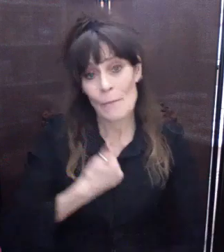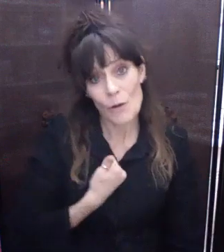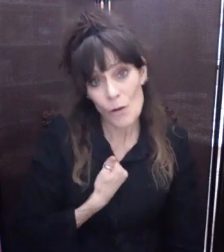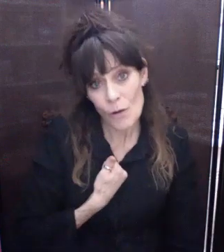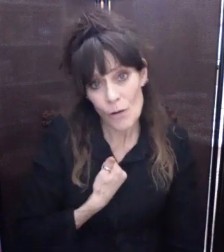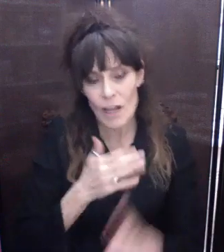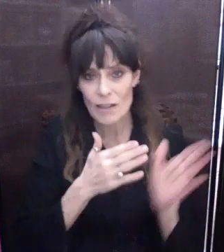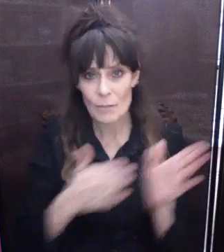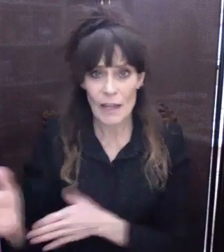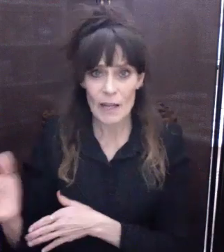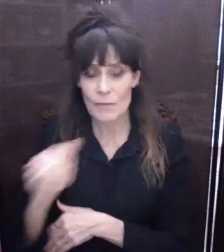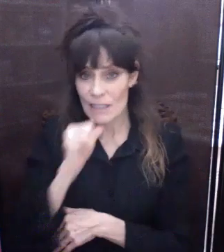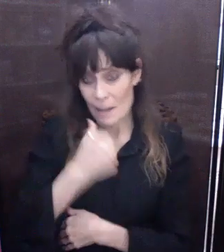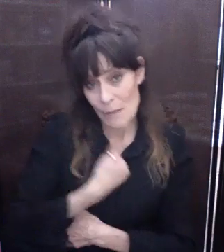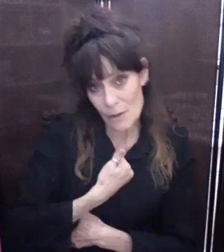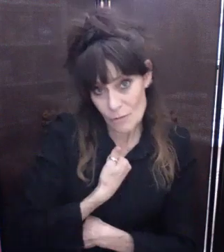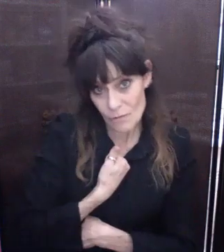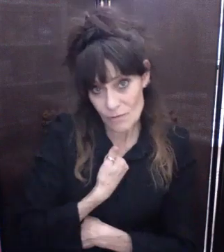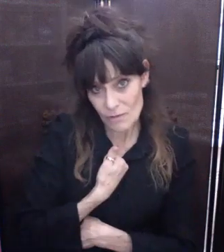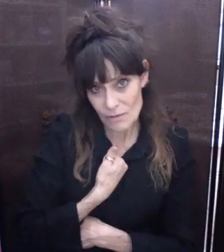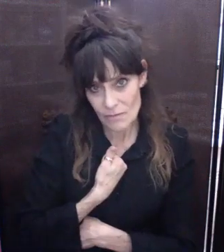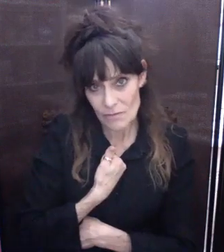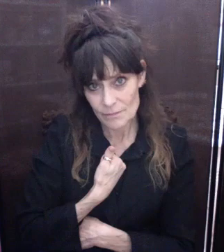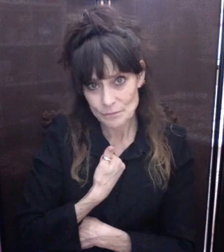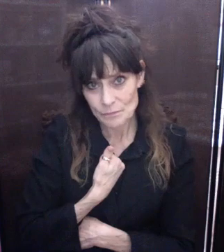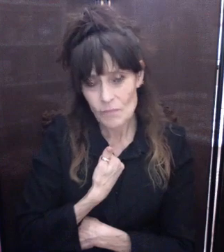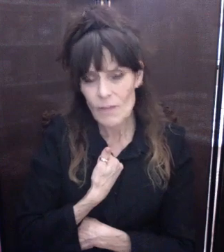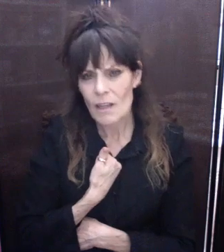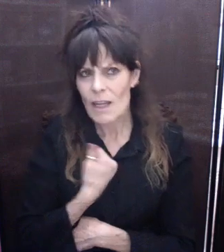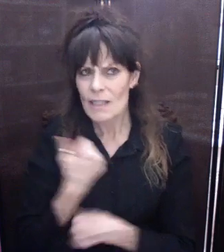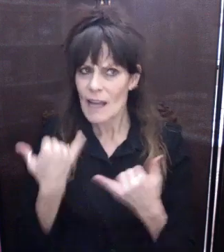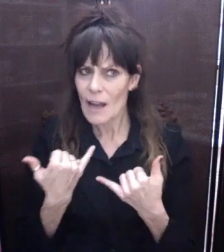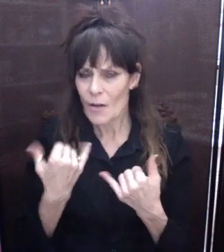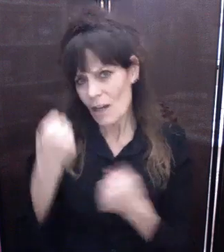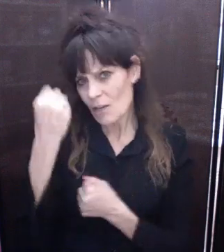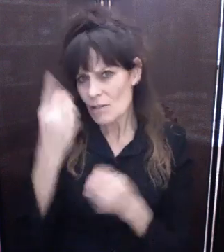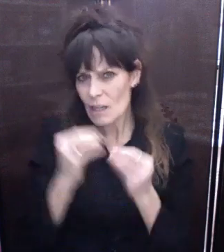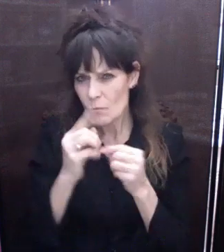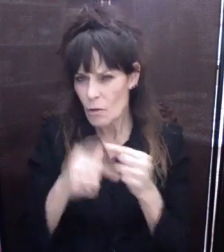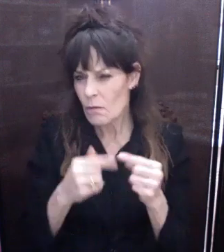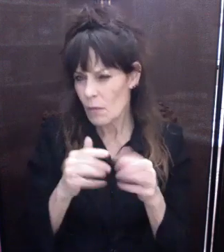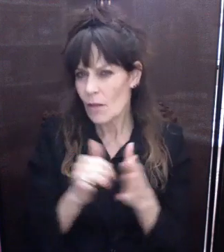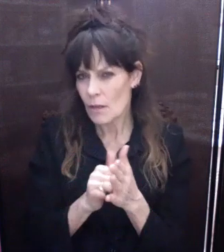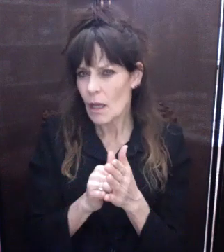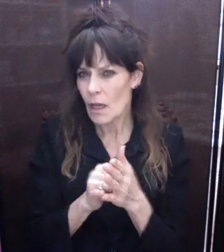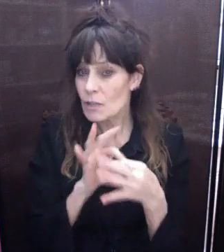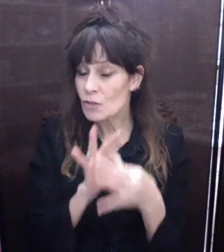was no longer mine. And I've come to understand more about that in terms of